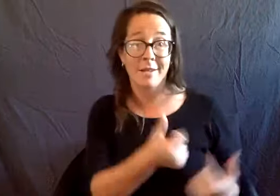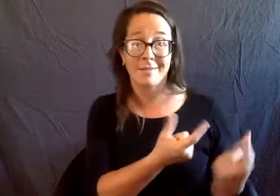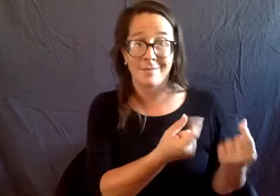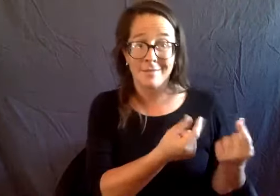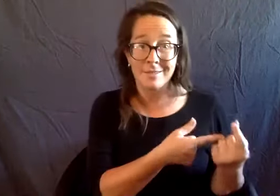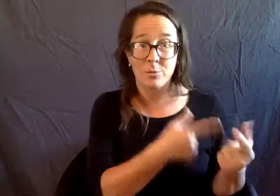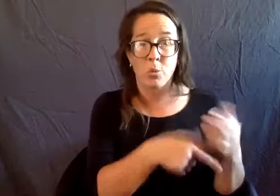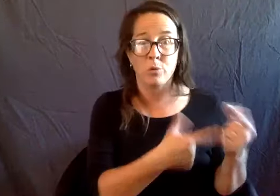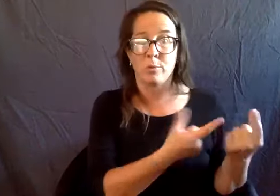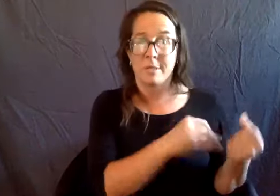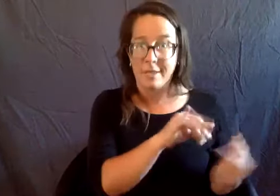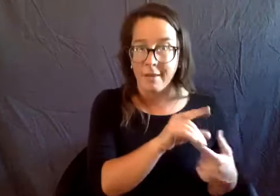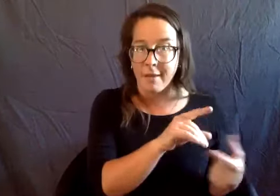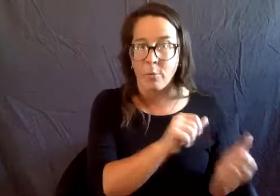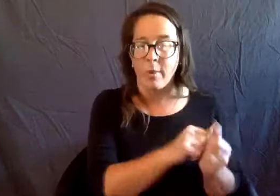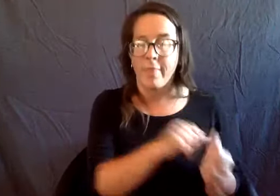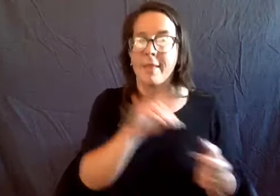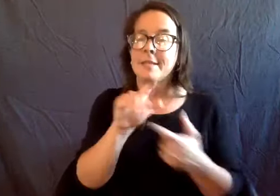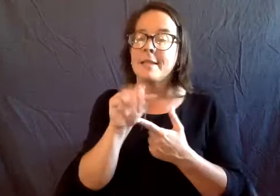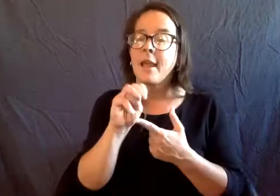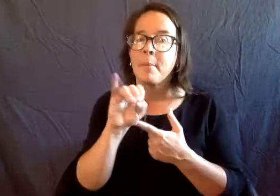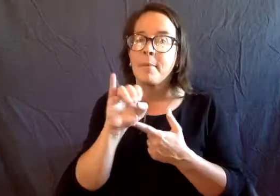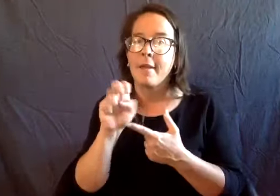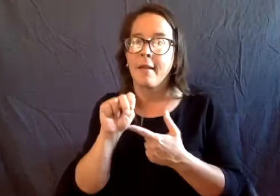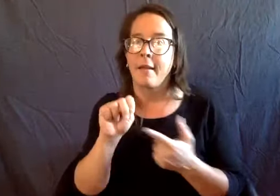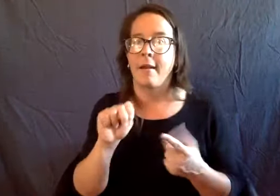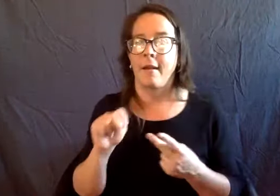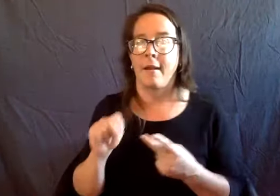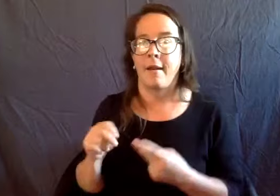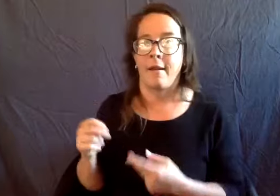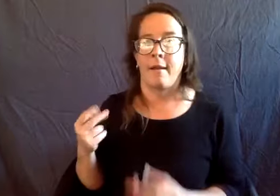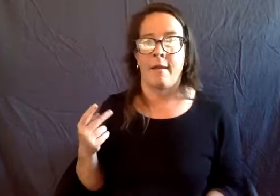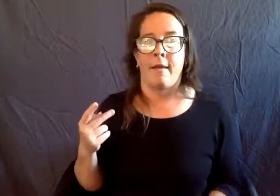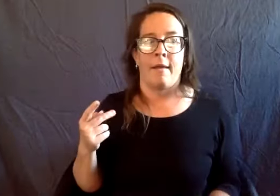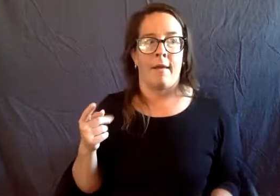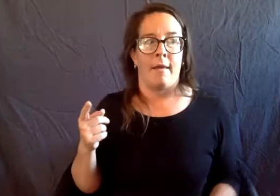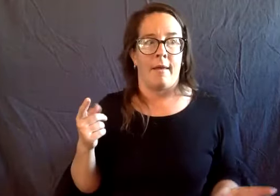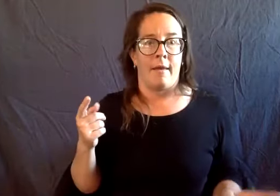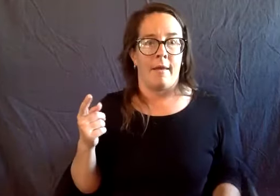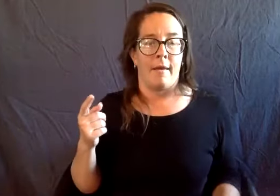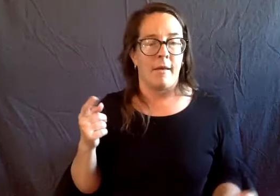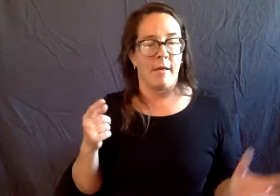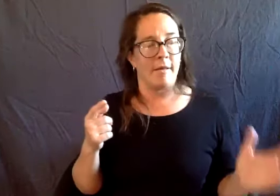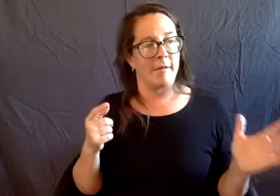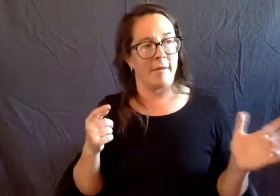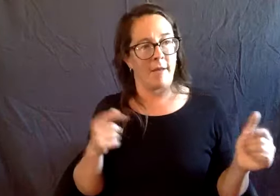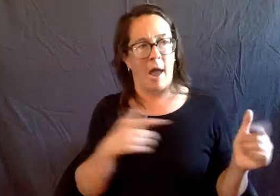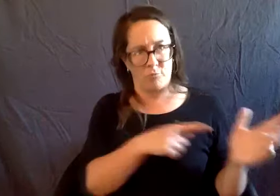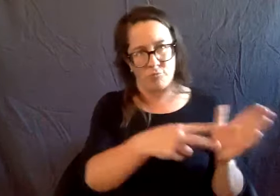Damien, and this is my sponsee that we Skype or whatever you want to call it every Saturday. And we read the entire Big